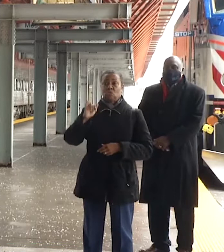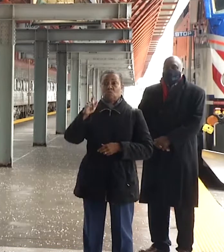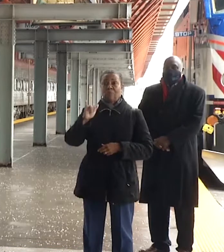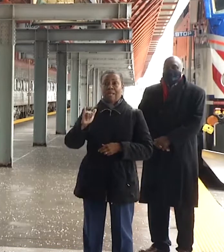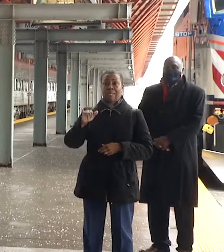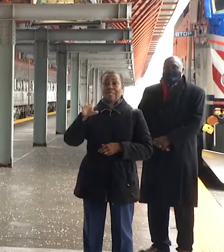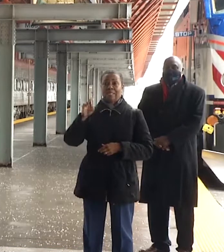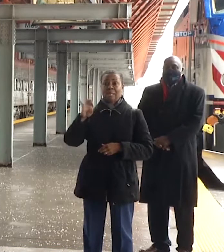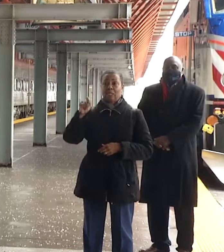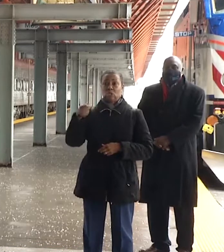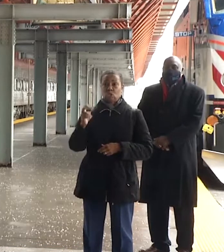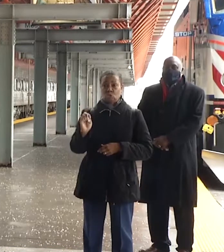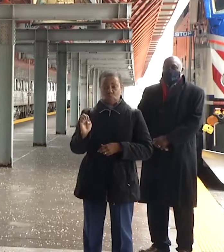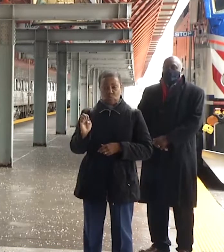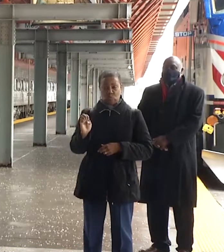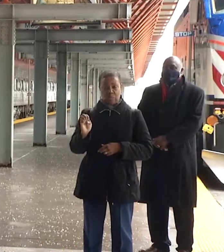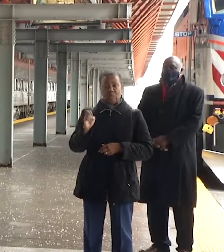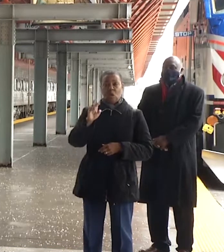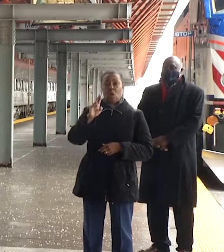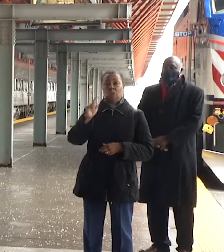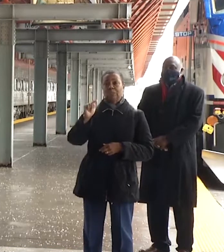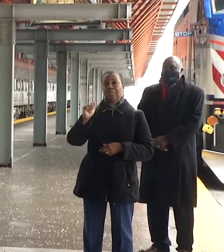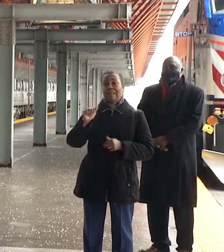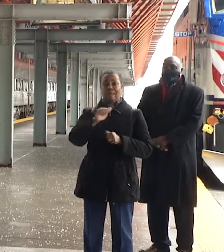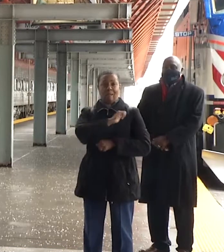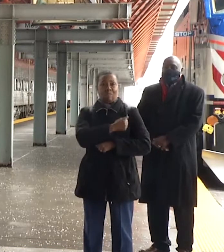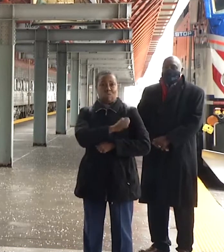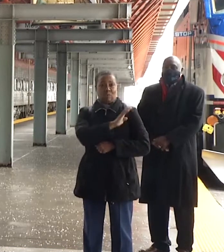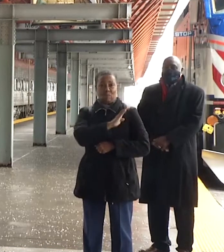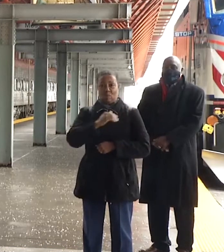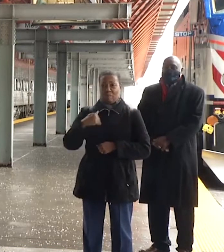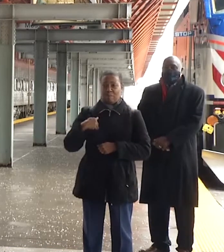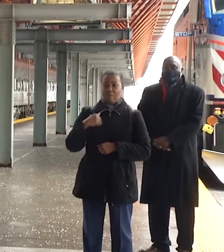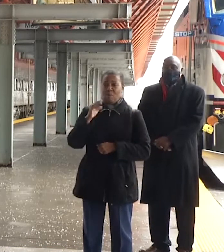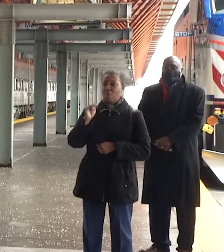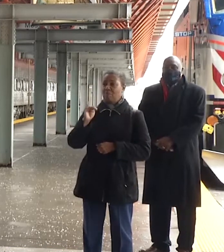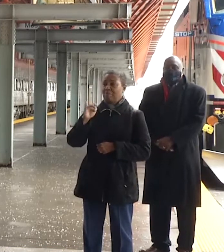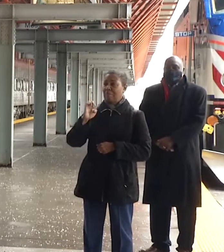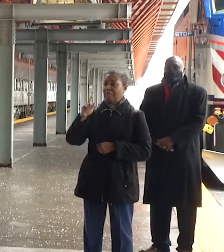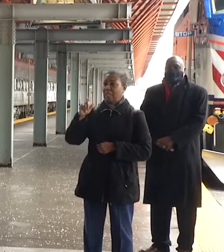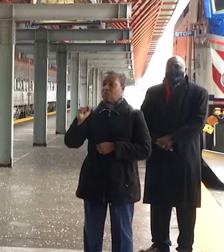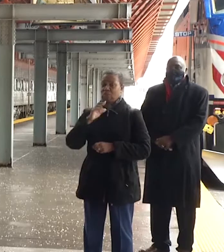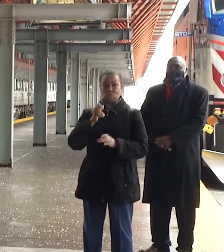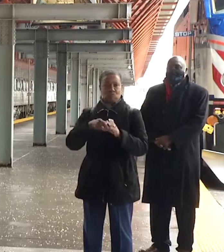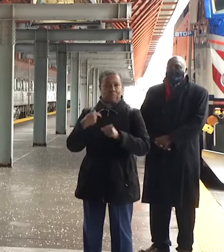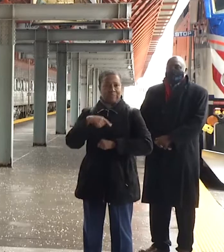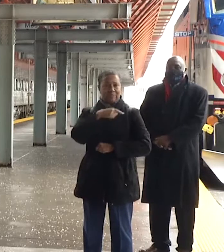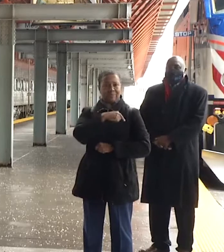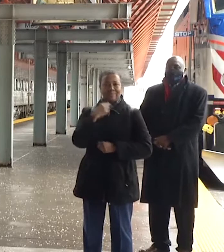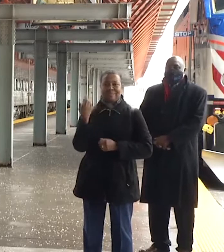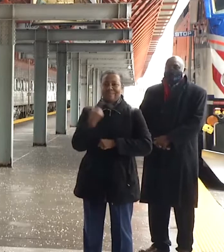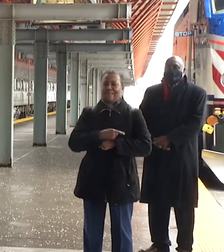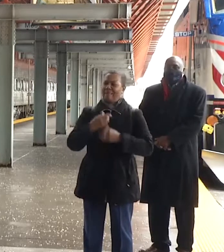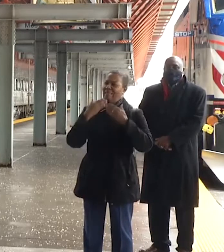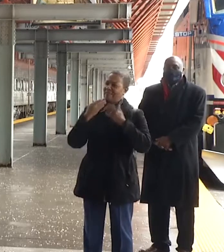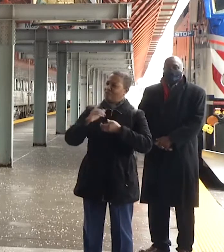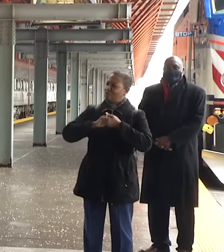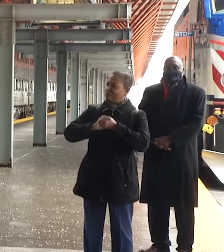Donahue, and Regional Transportation Authority Board Member Mike Lewis for being with us here today. I'm grateful for your